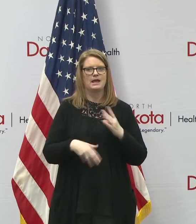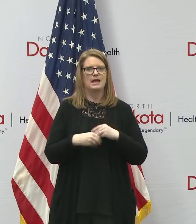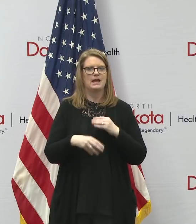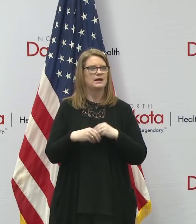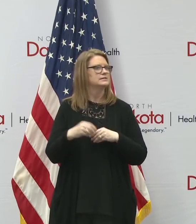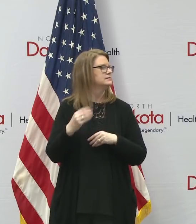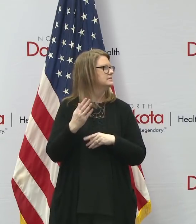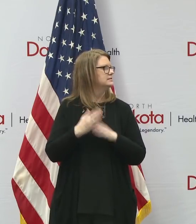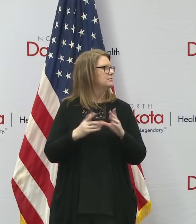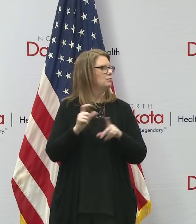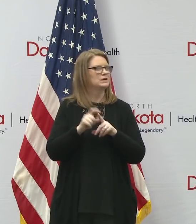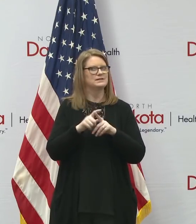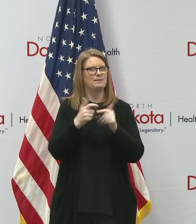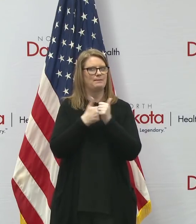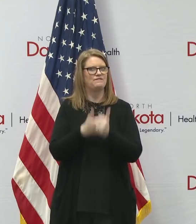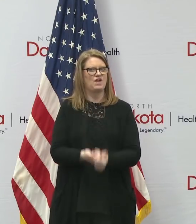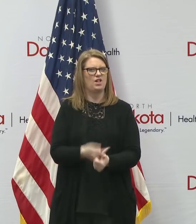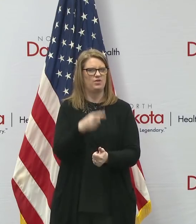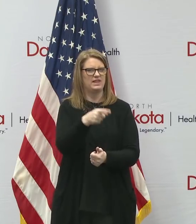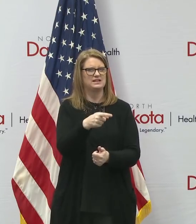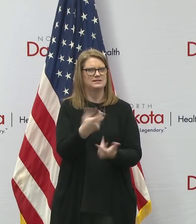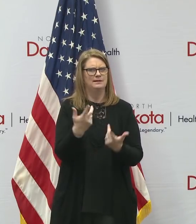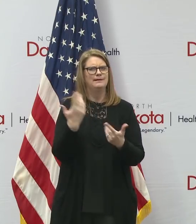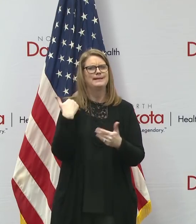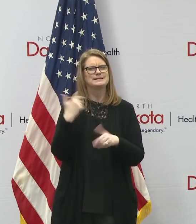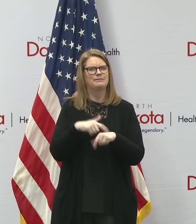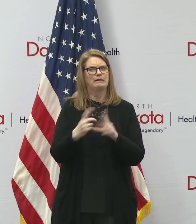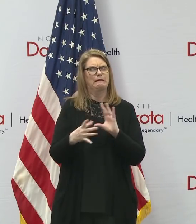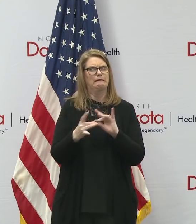probably shouldn't have. So with that, I'll turn it over to the governor.